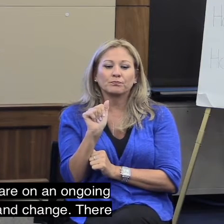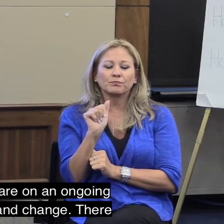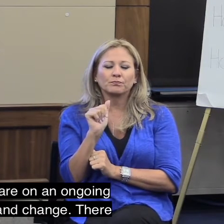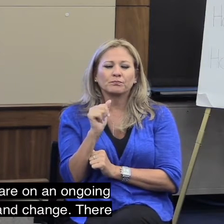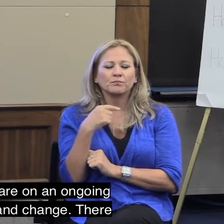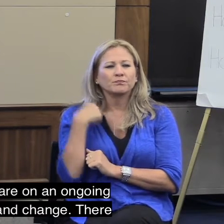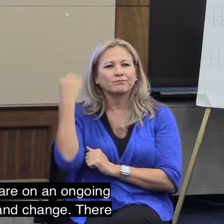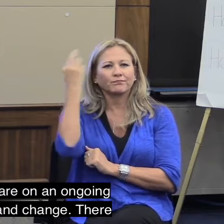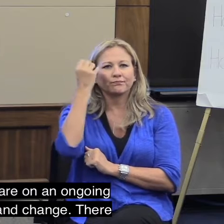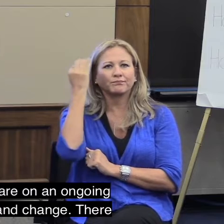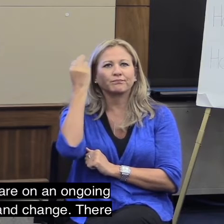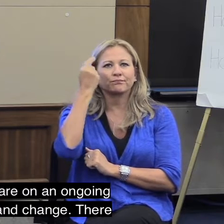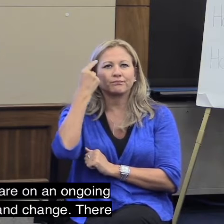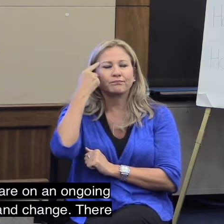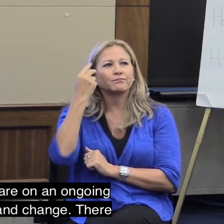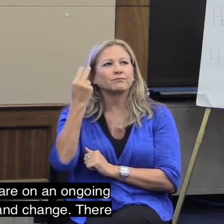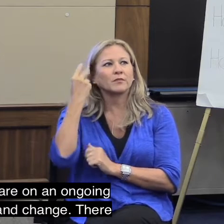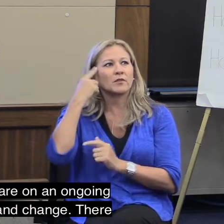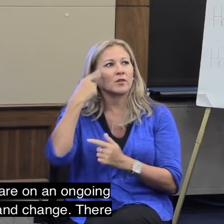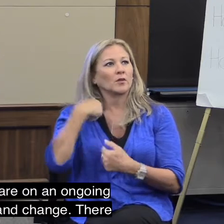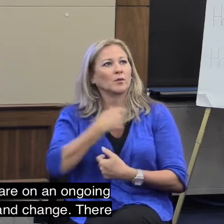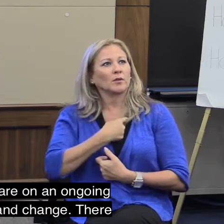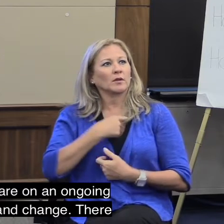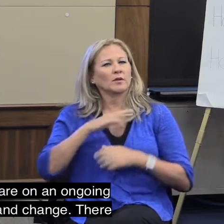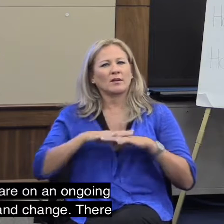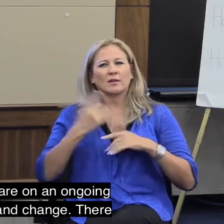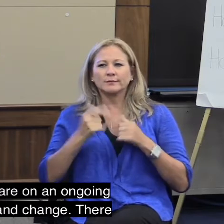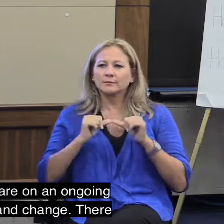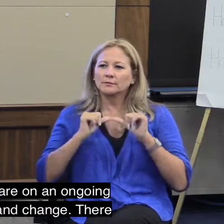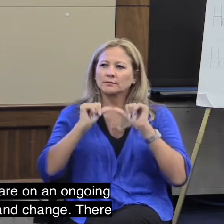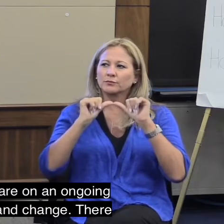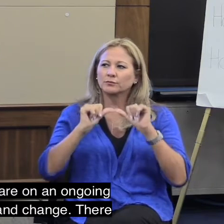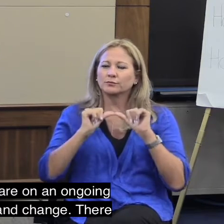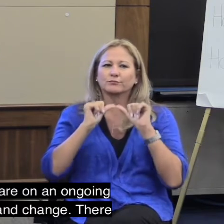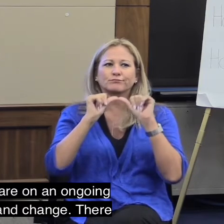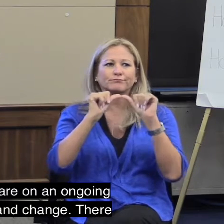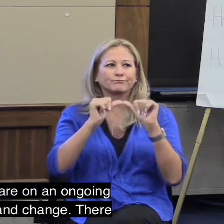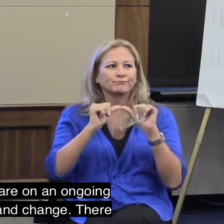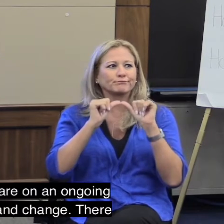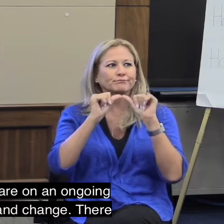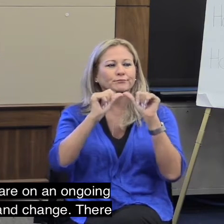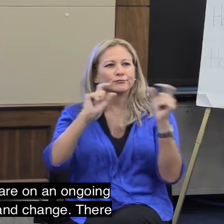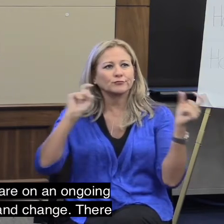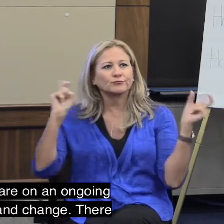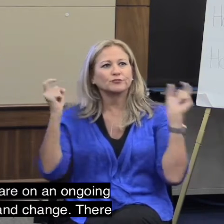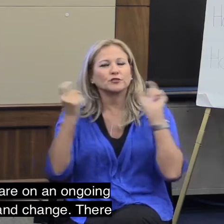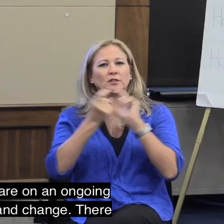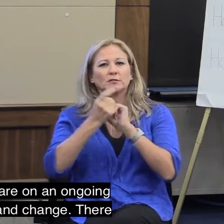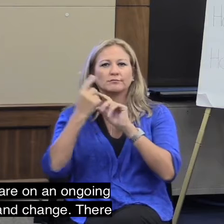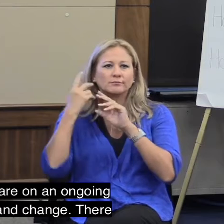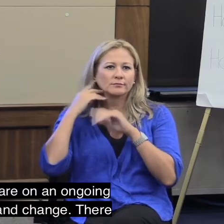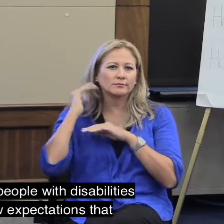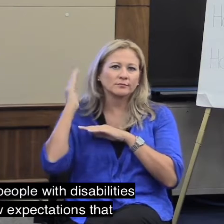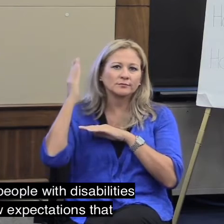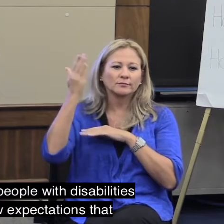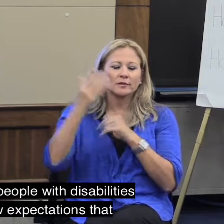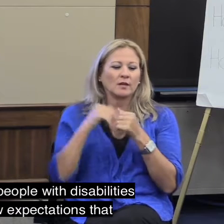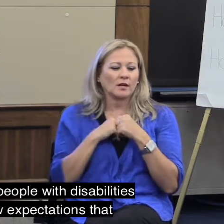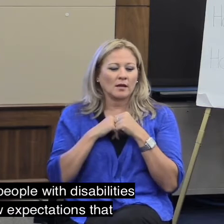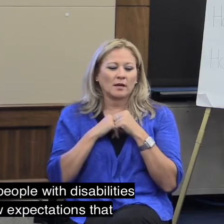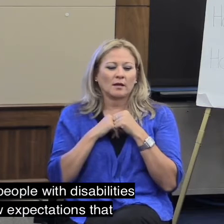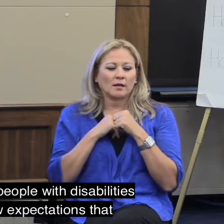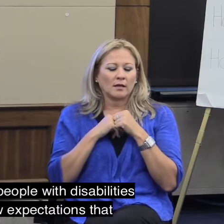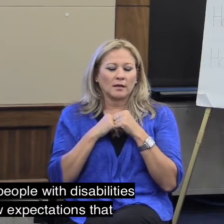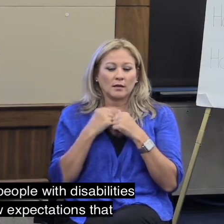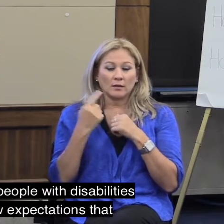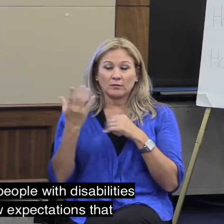reflect on the fact that we are on an ongoing journey of transformation and change. There was once